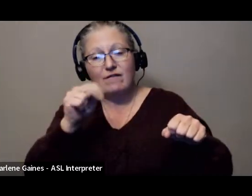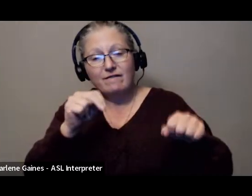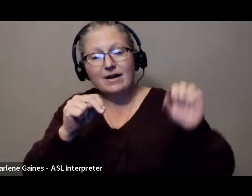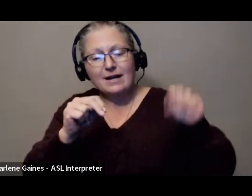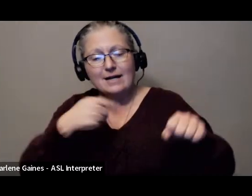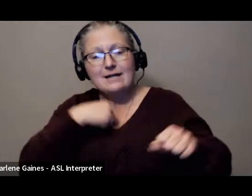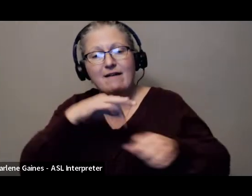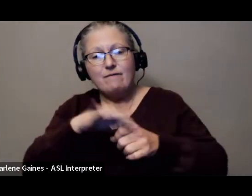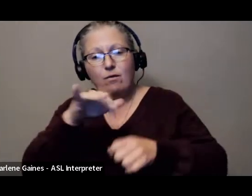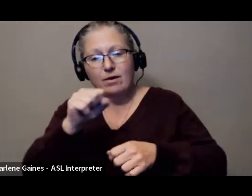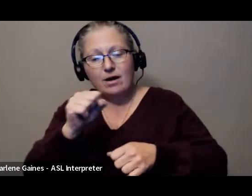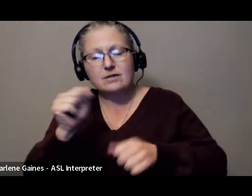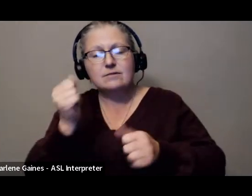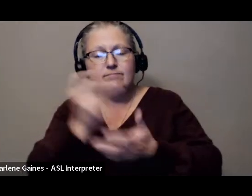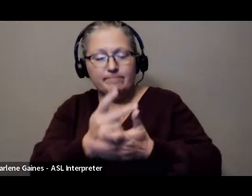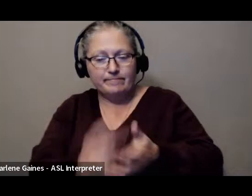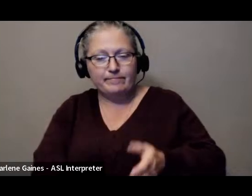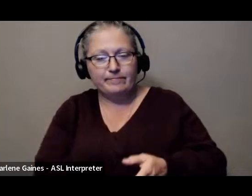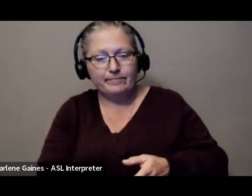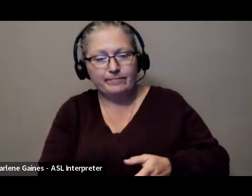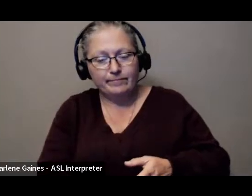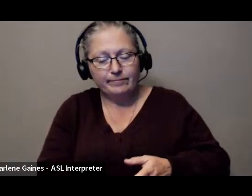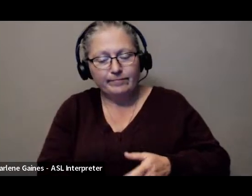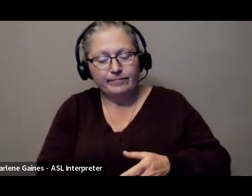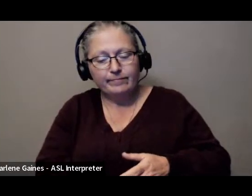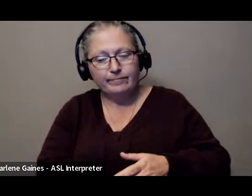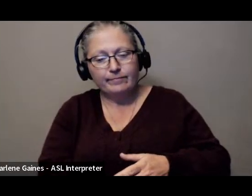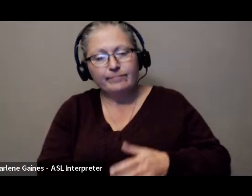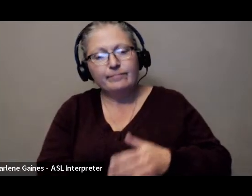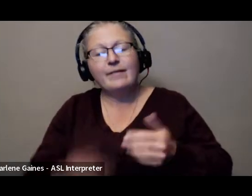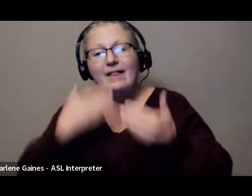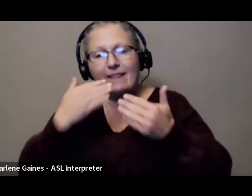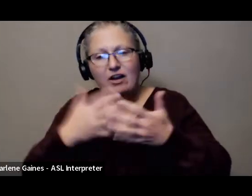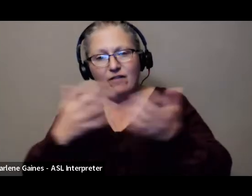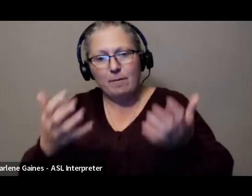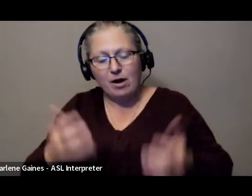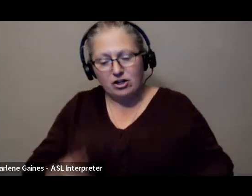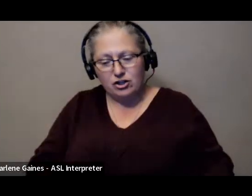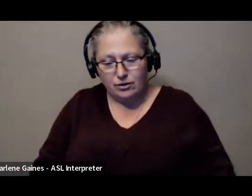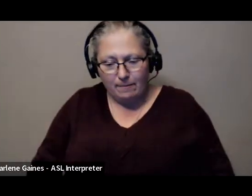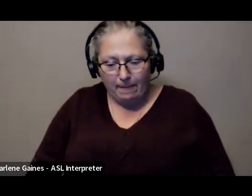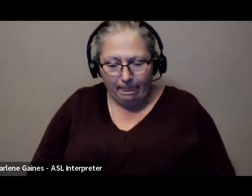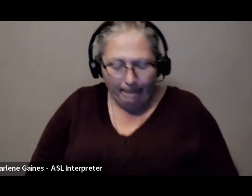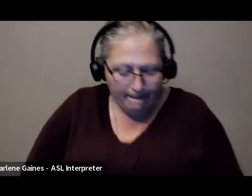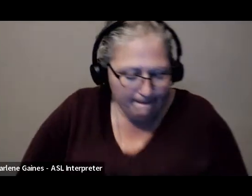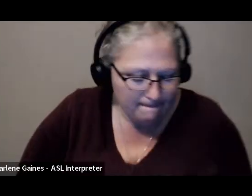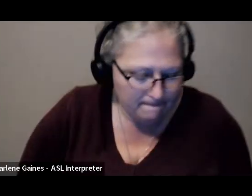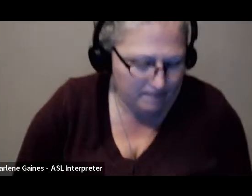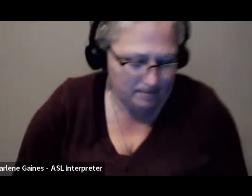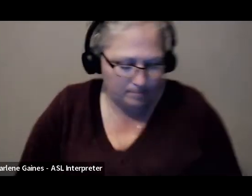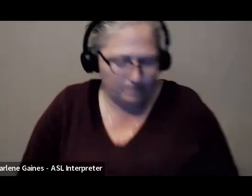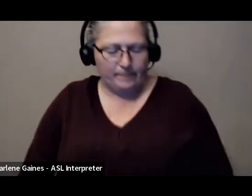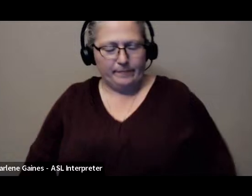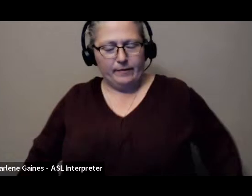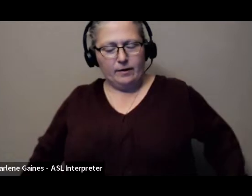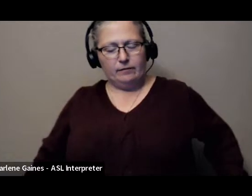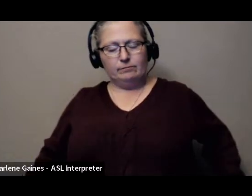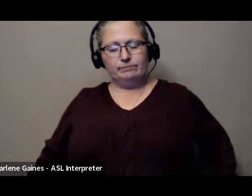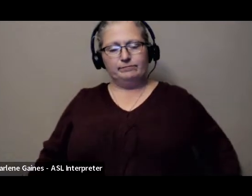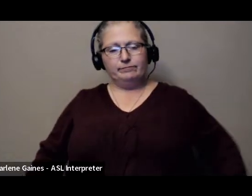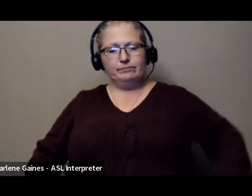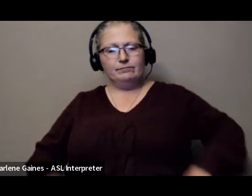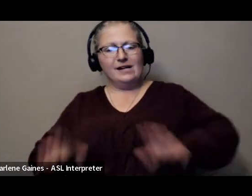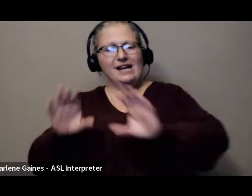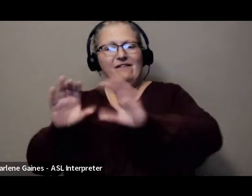vote yes. Motion carries. Thank you very much. Going on to Division of